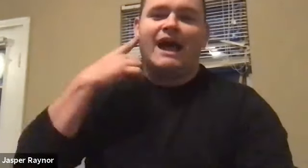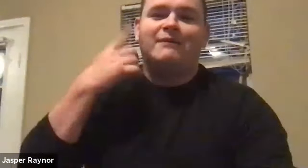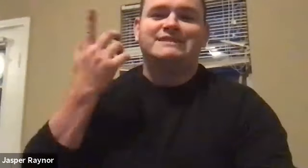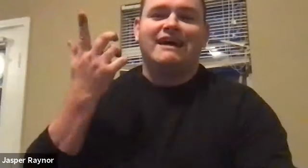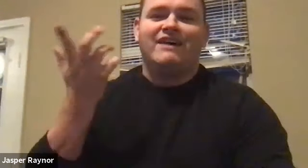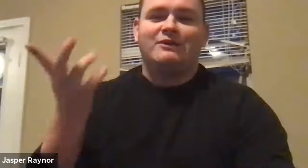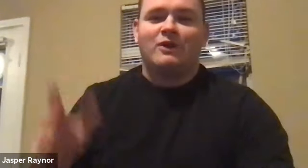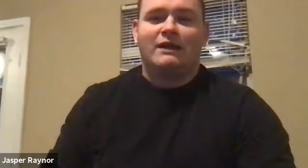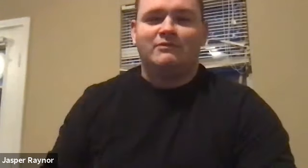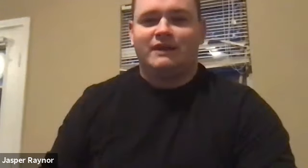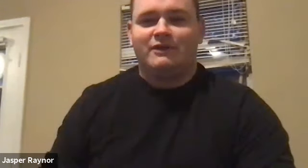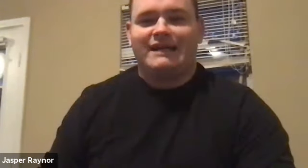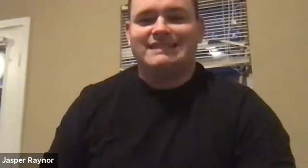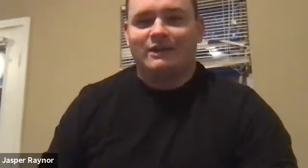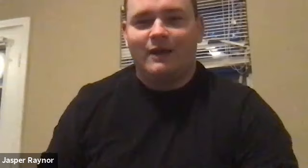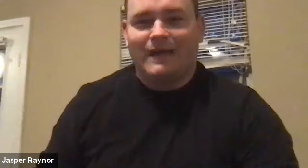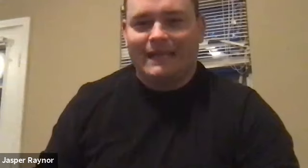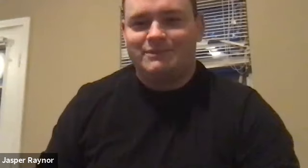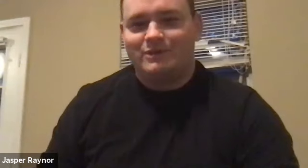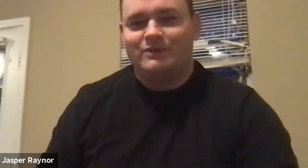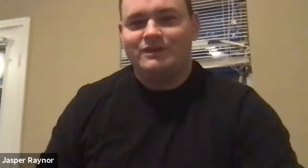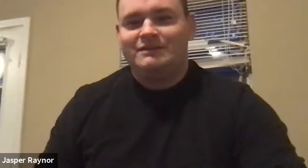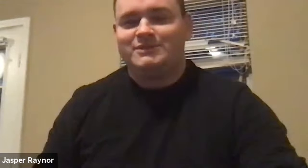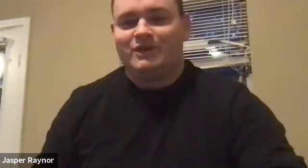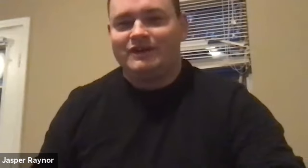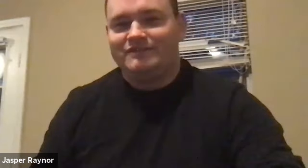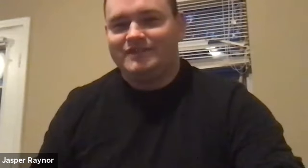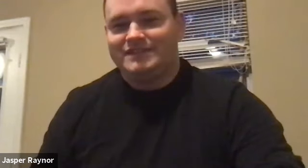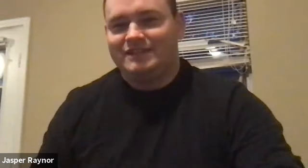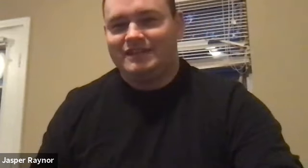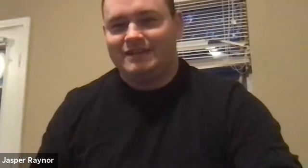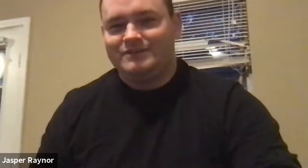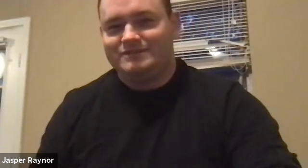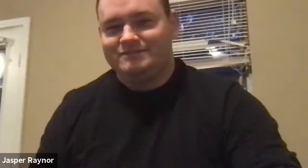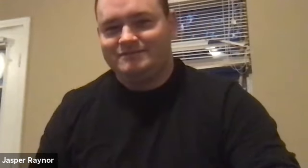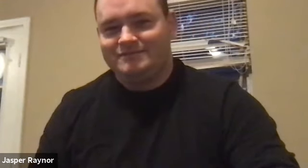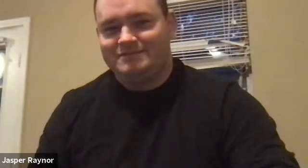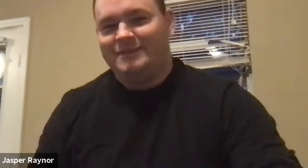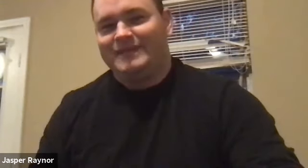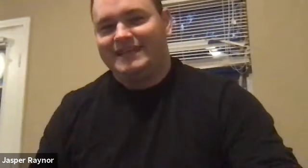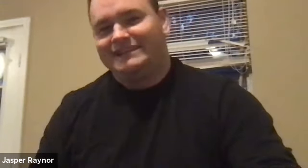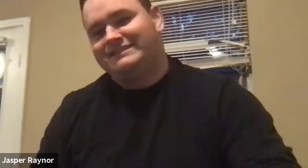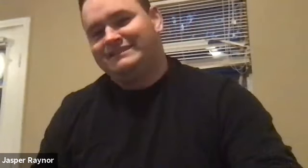I'm deaf. I don't know how to sound out names, so I'm sorry. It sounded like I was being ridiculous. No,